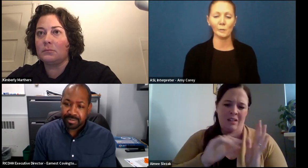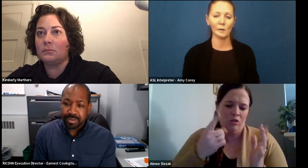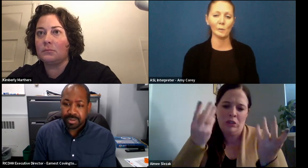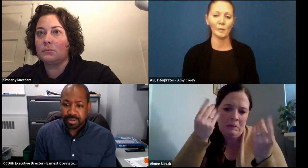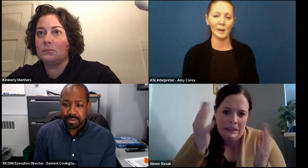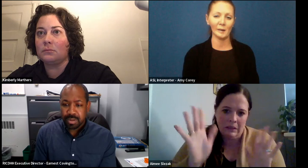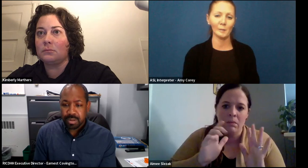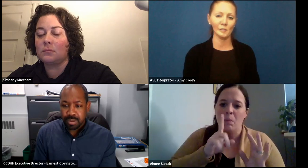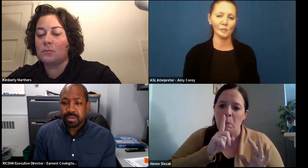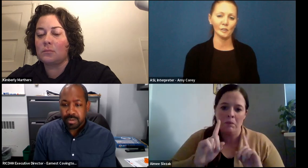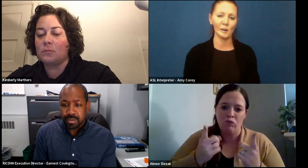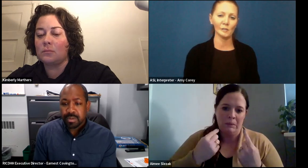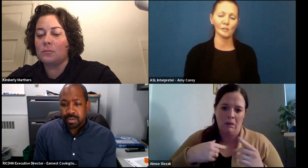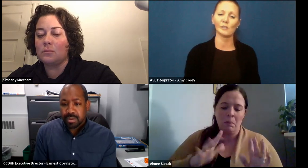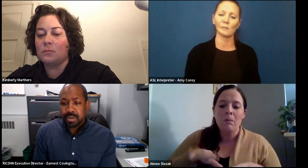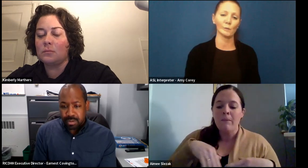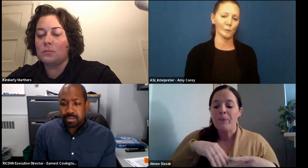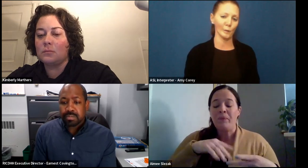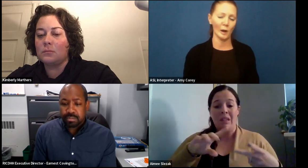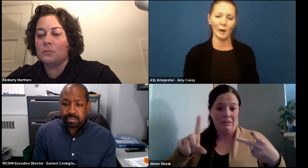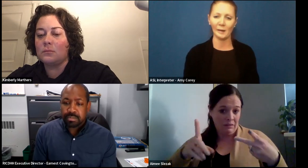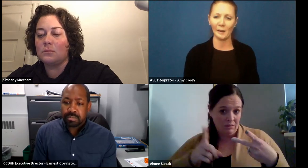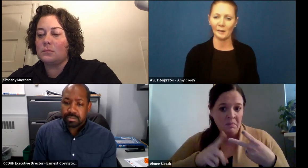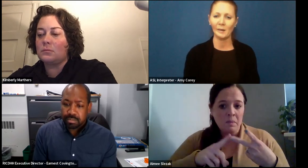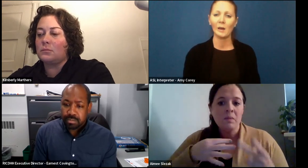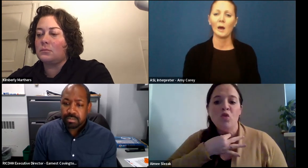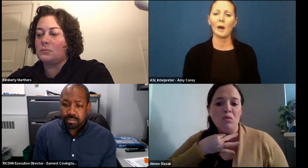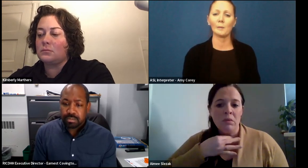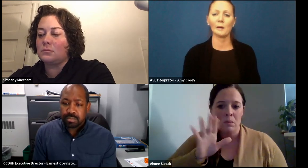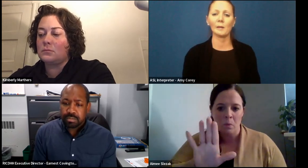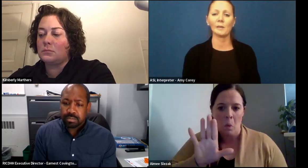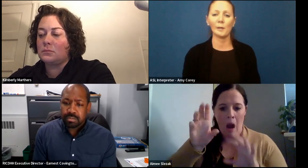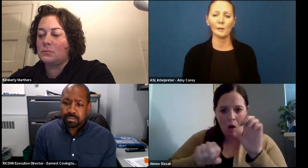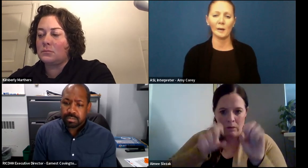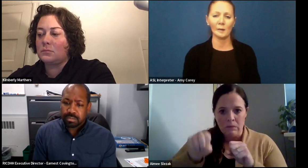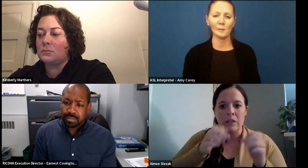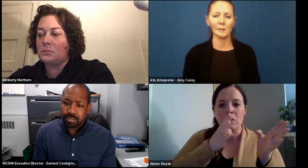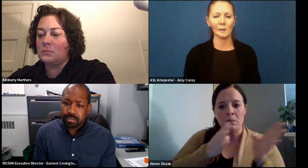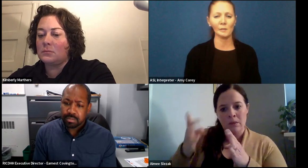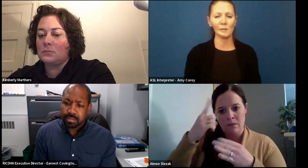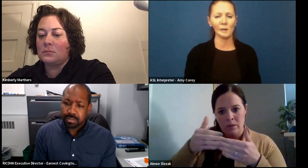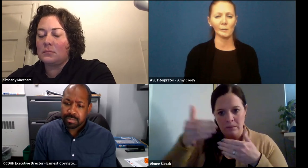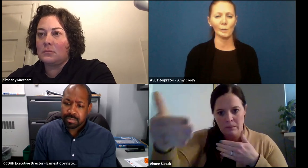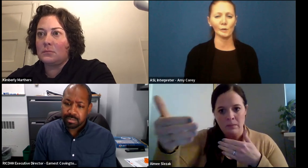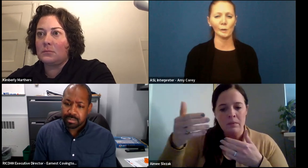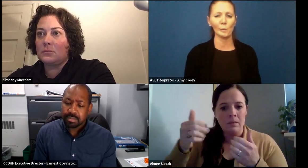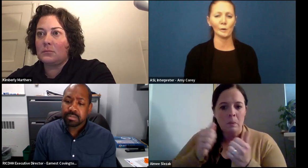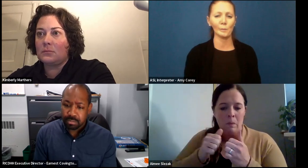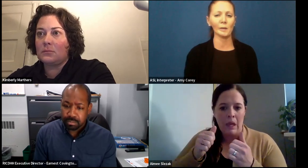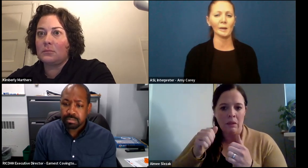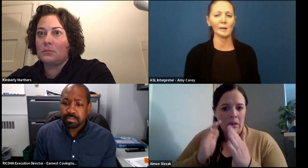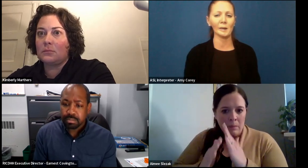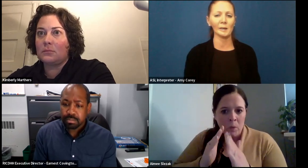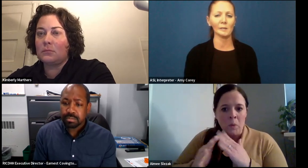deaf community when that name is changed. Just food for thought again. The other item is, I'm just kind of wondering what